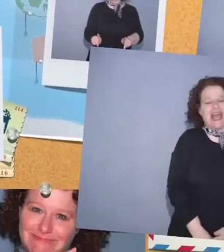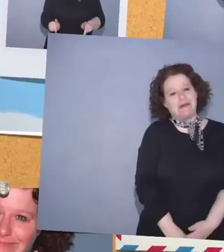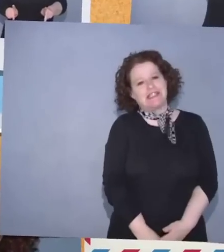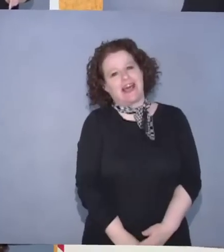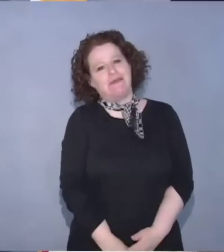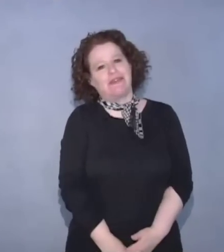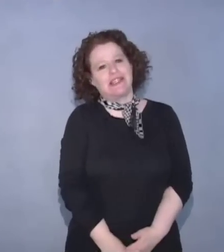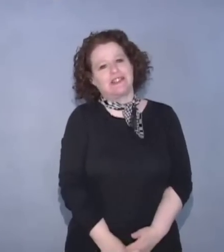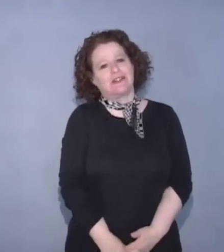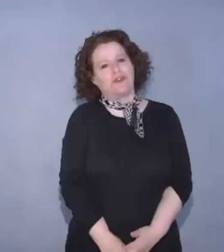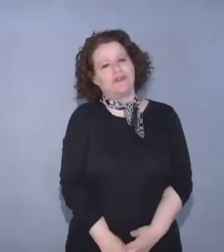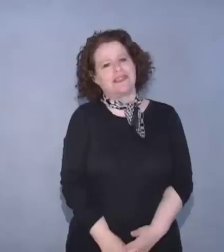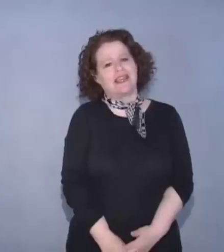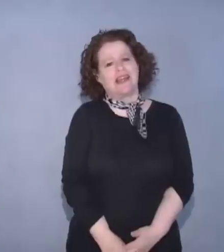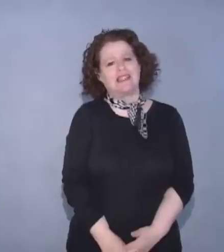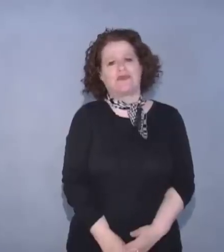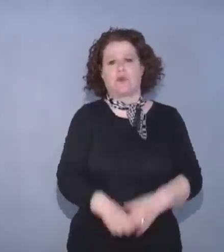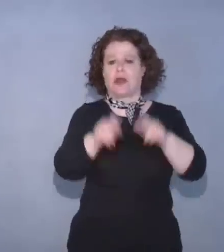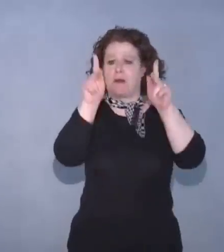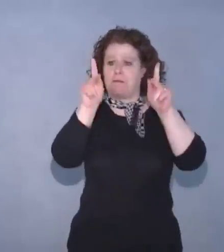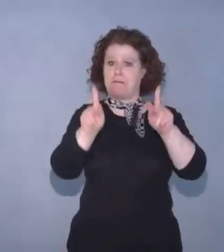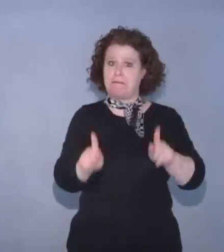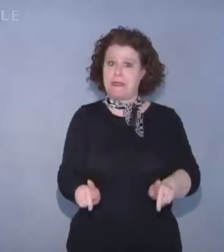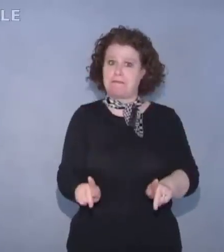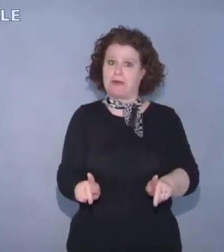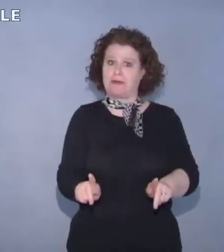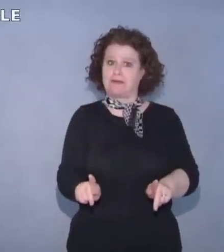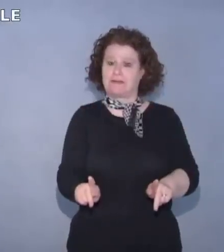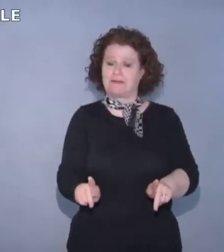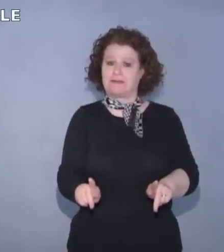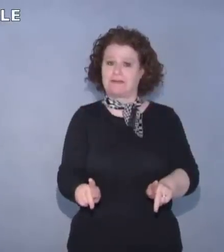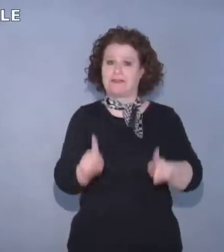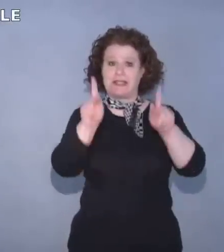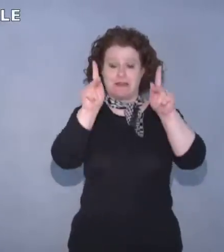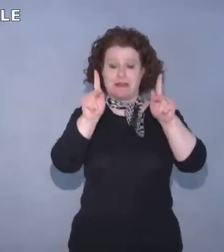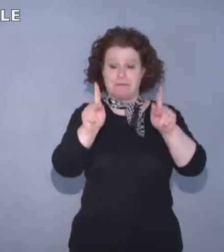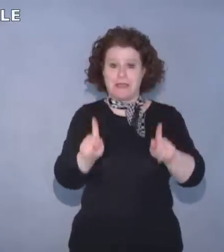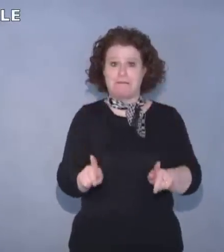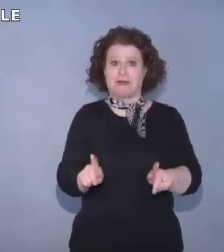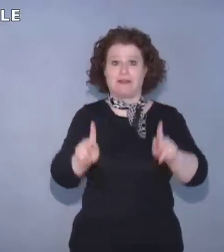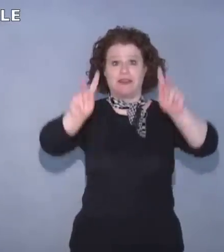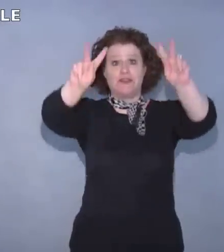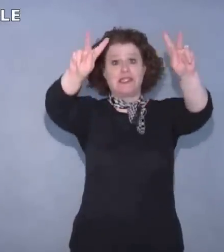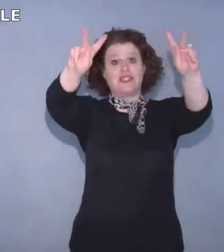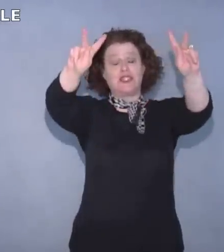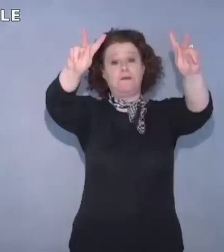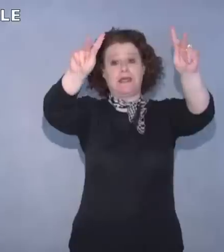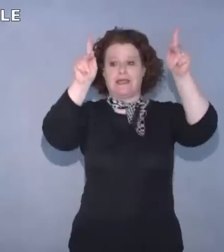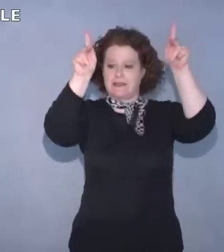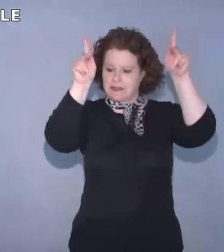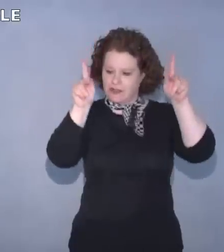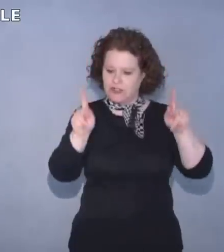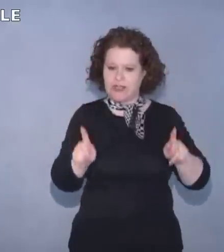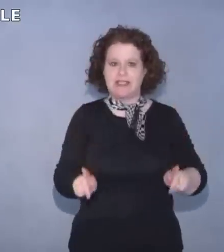Now it's time for us to learn the signs for people. People, using two P's straight